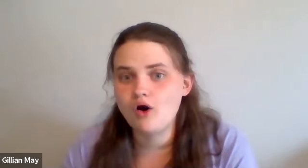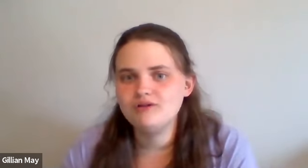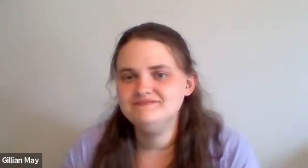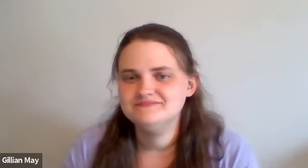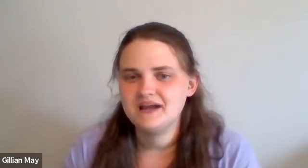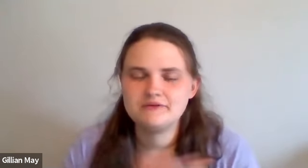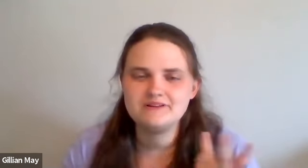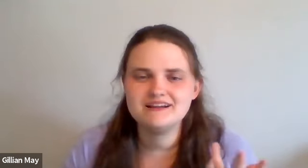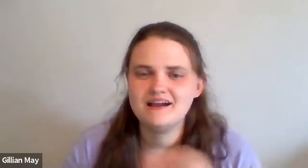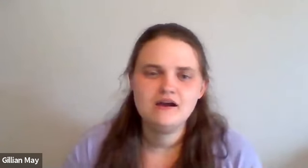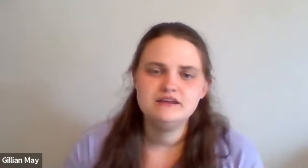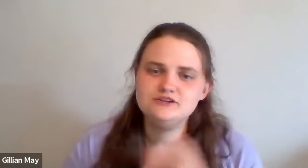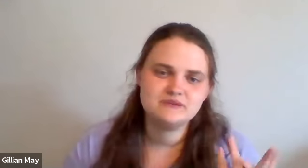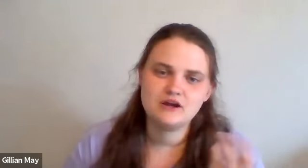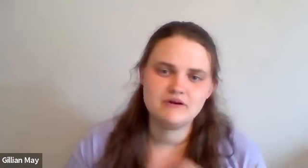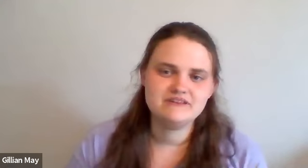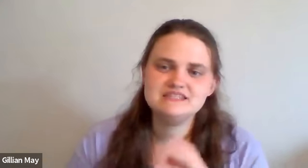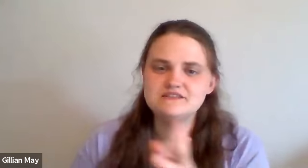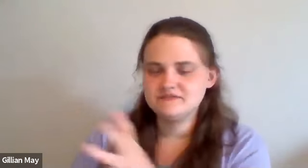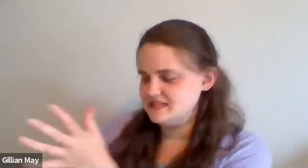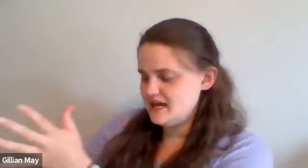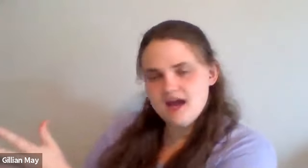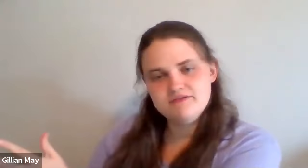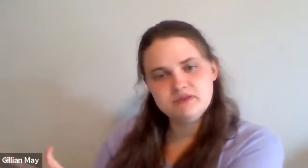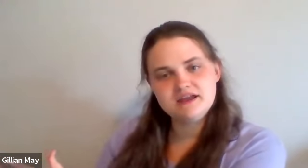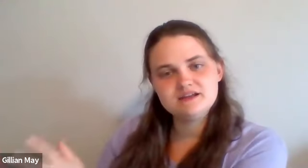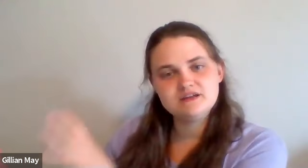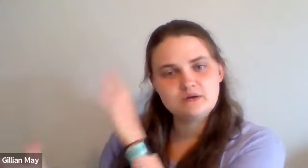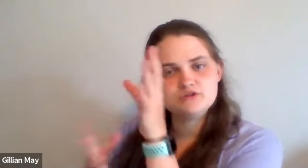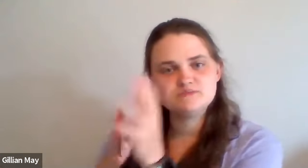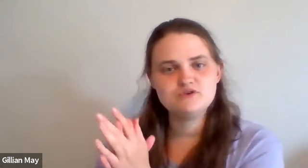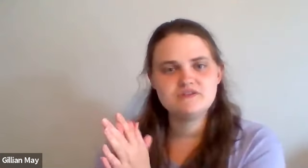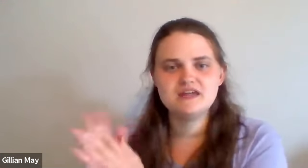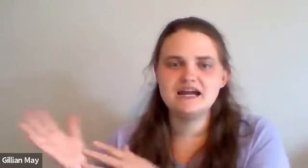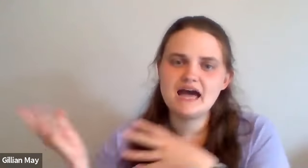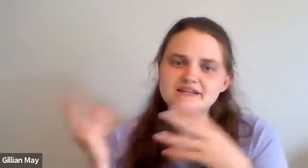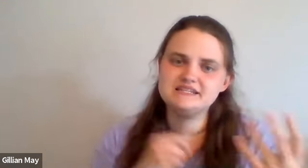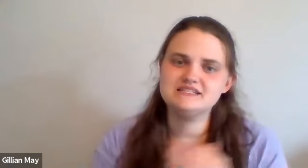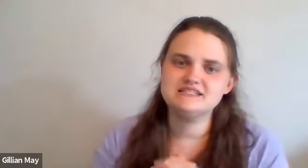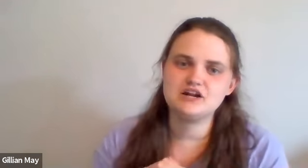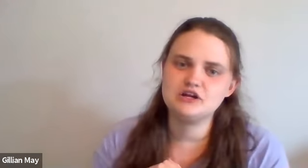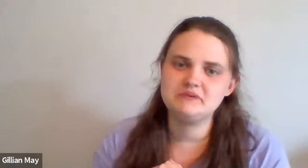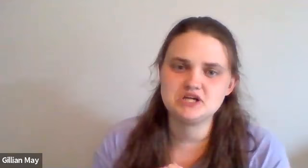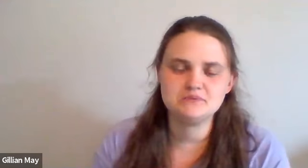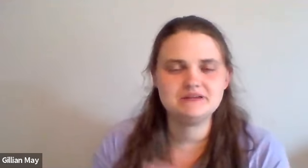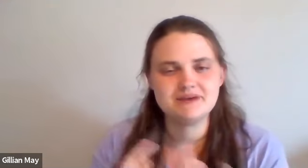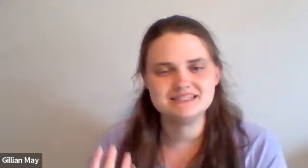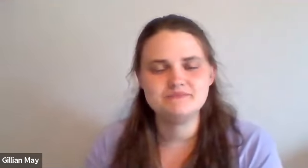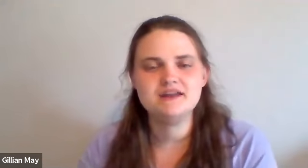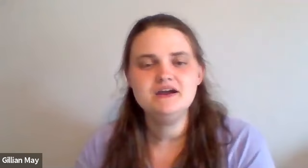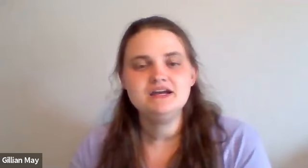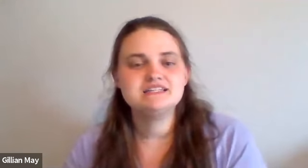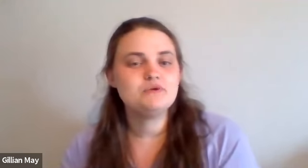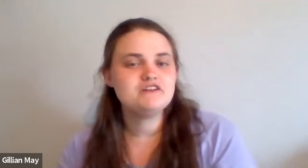all, I realized here's me going. This is I have planned, it goes smooth, and then I add sentences that are gonna be jumbled and messy, but because I would have been